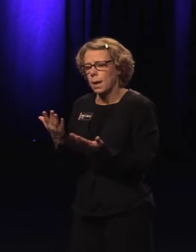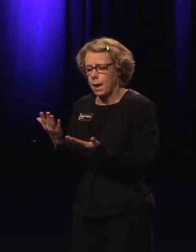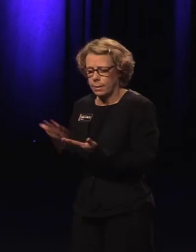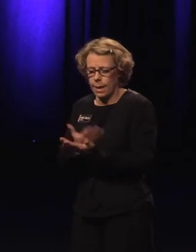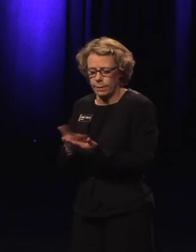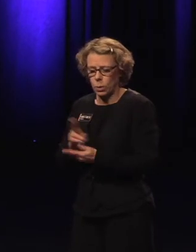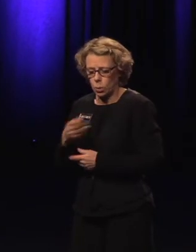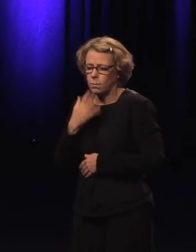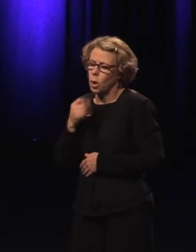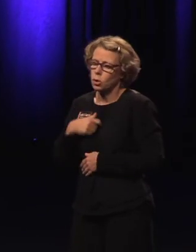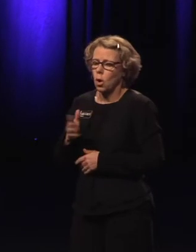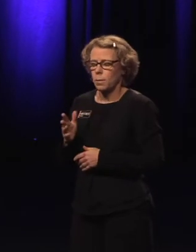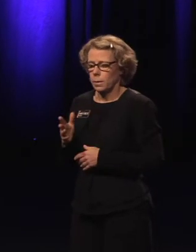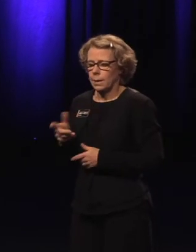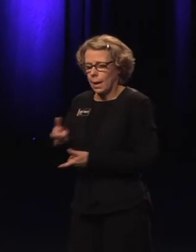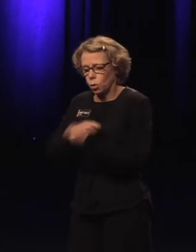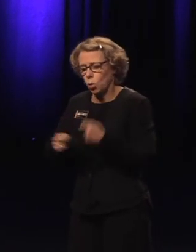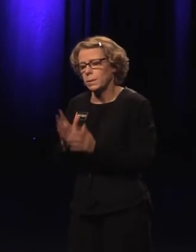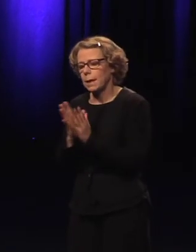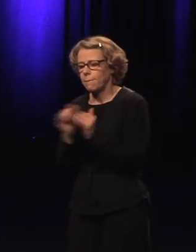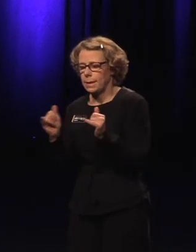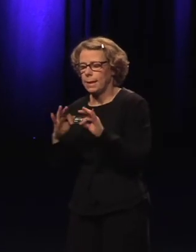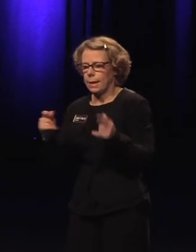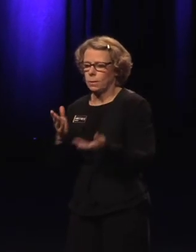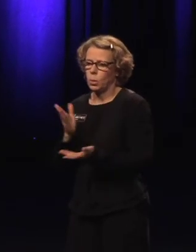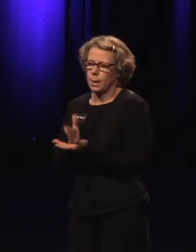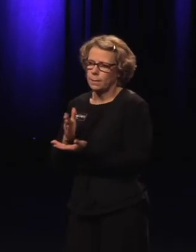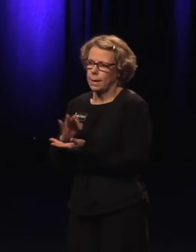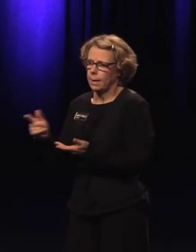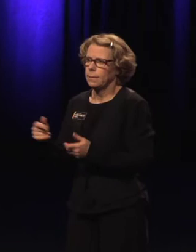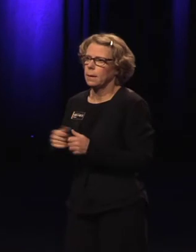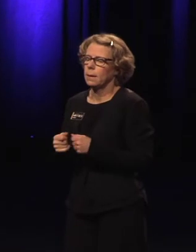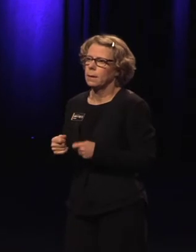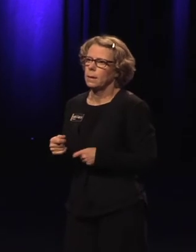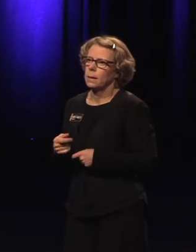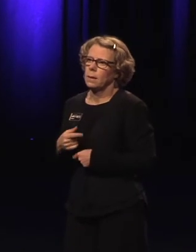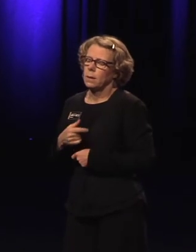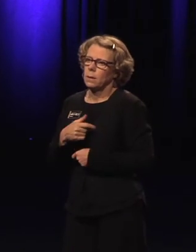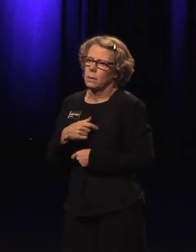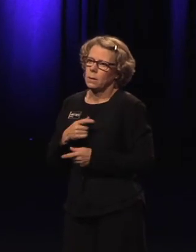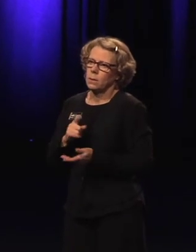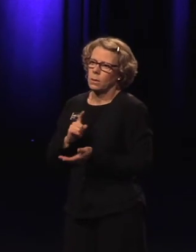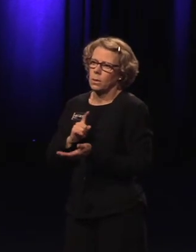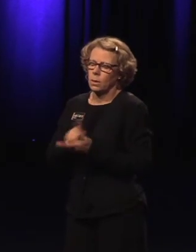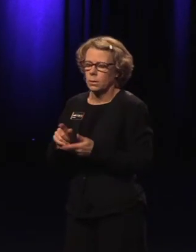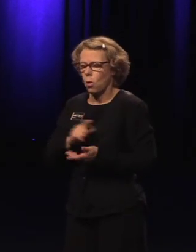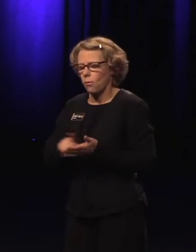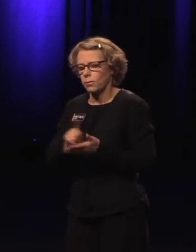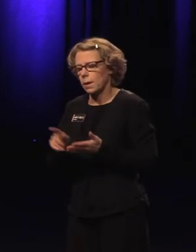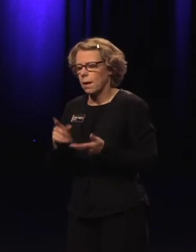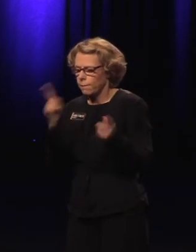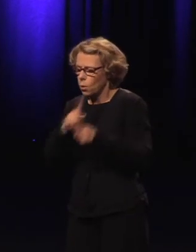rights. Not so recently, not so long ago, we had the Occupy street protests, marches and strikes